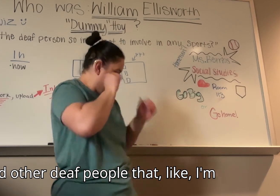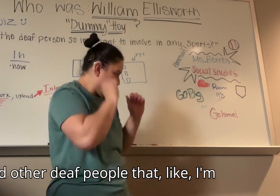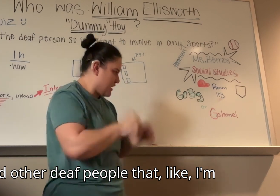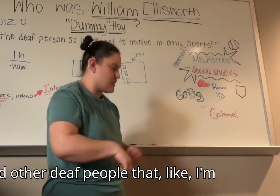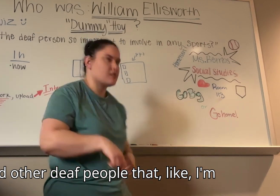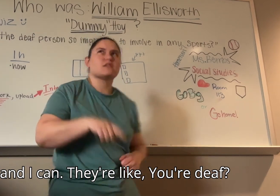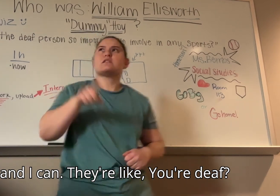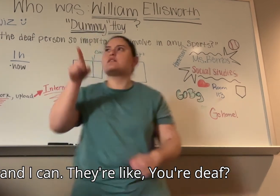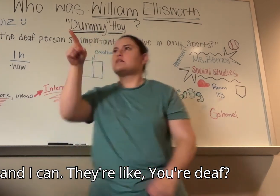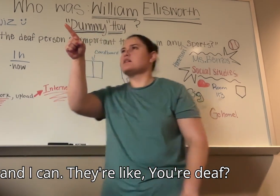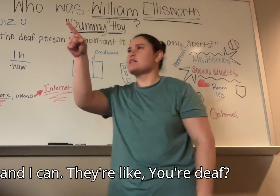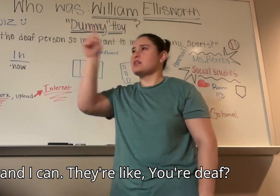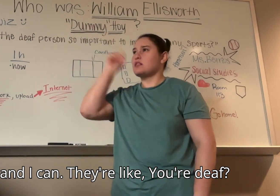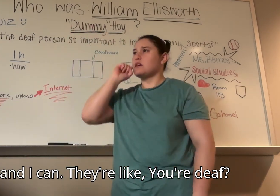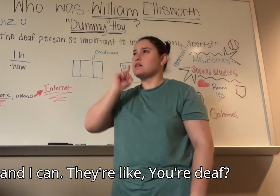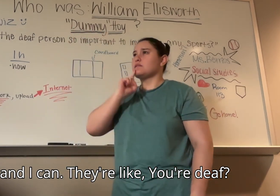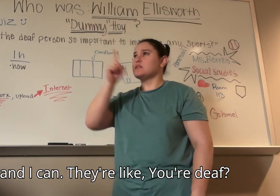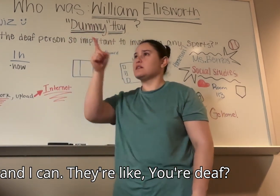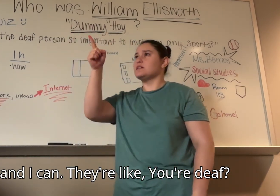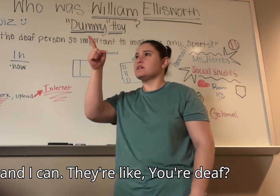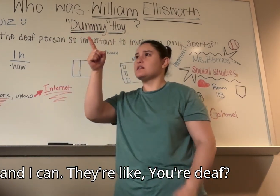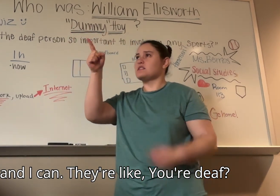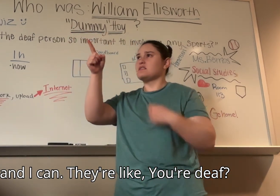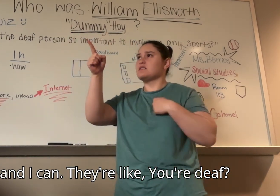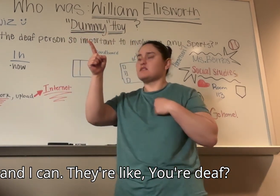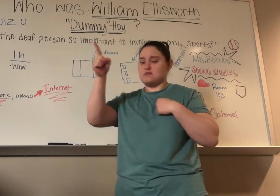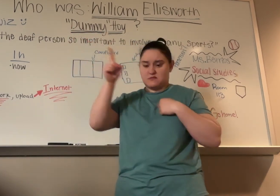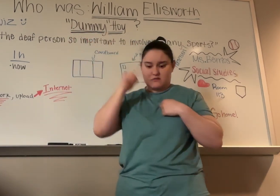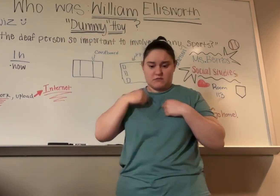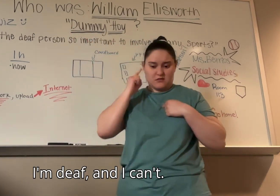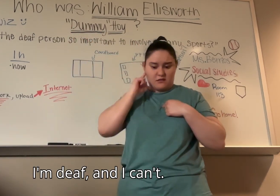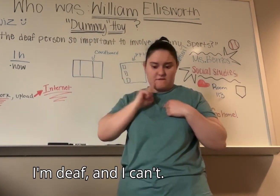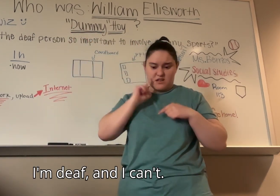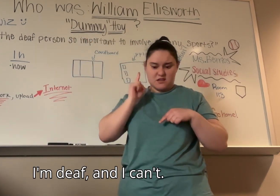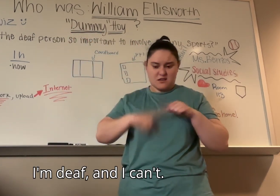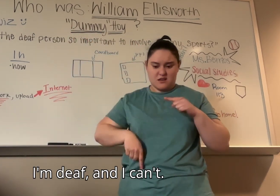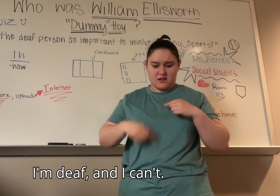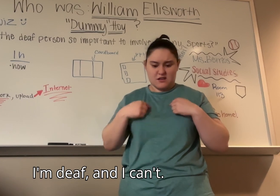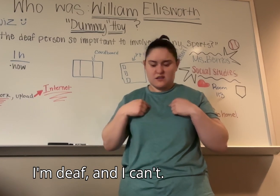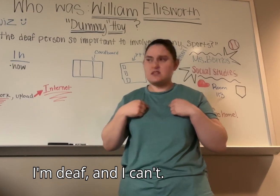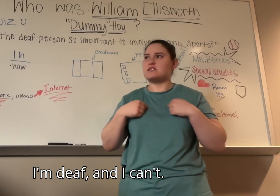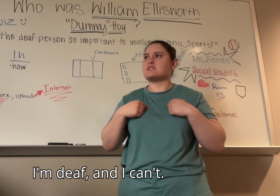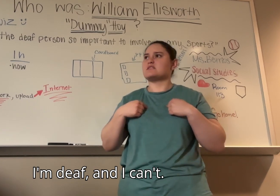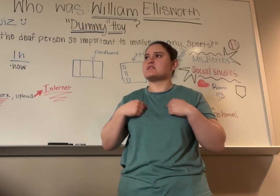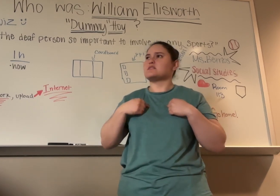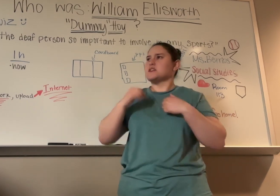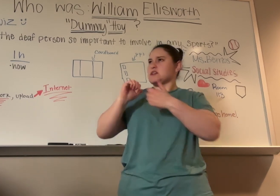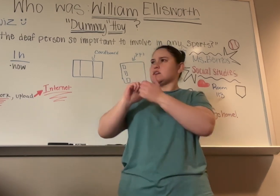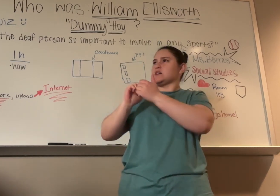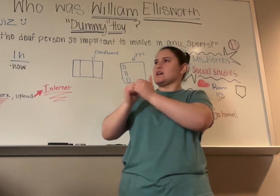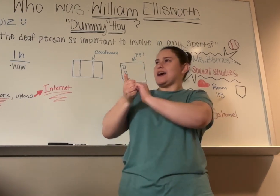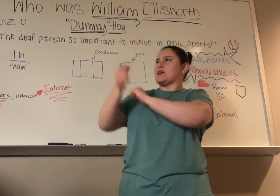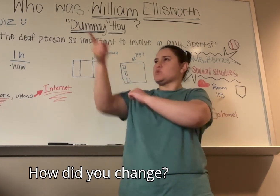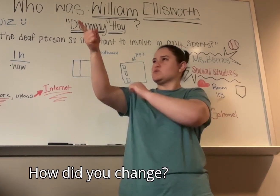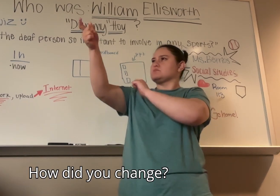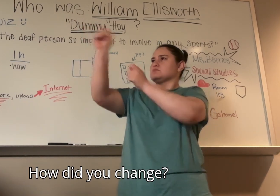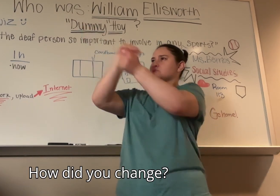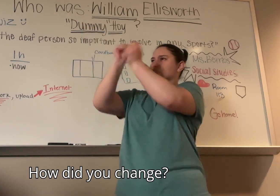like, I'm deaf and I can. They're like, you're deaf? I'm deaf and I can't. How did